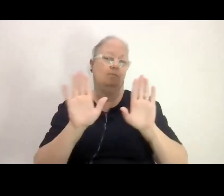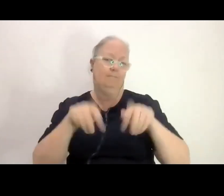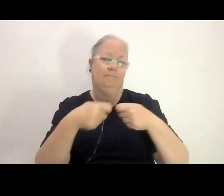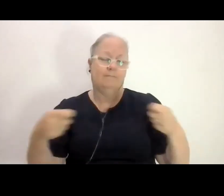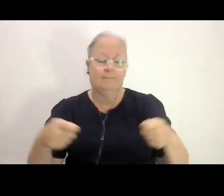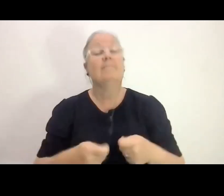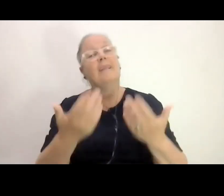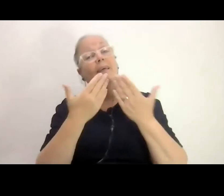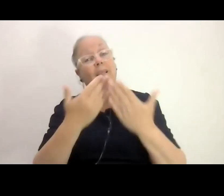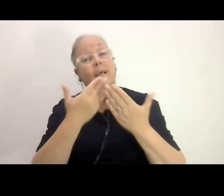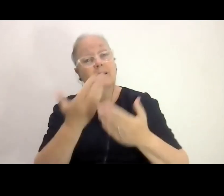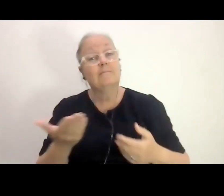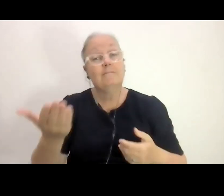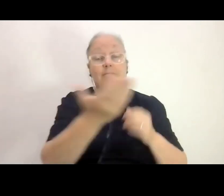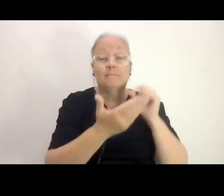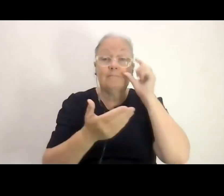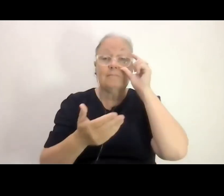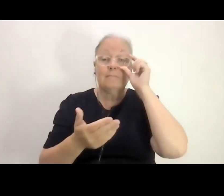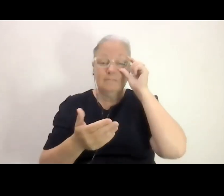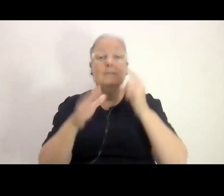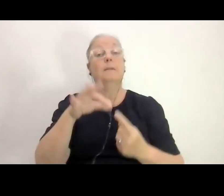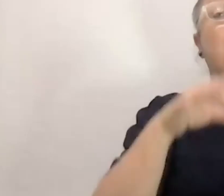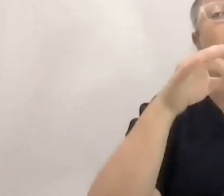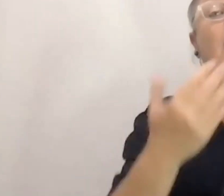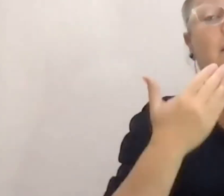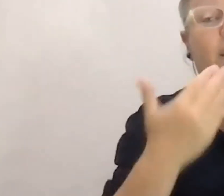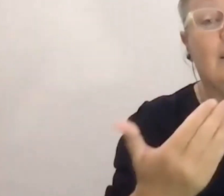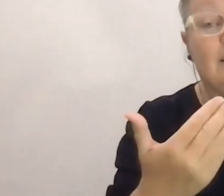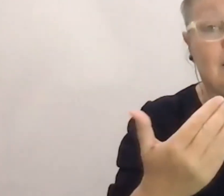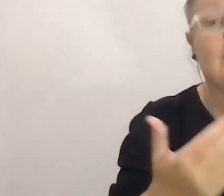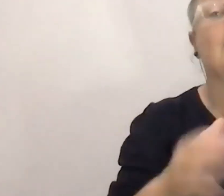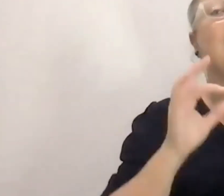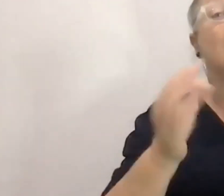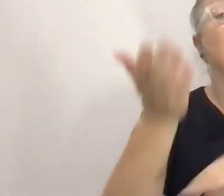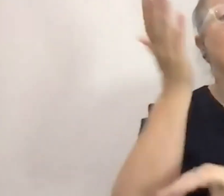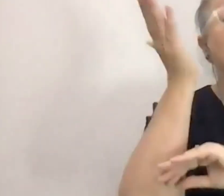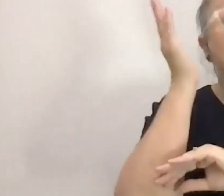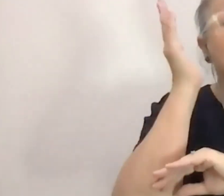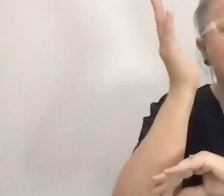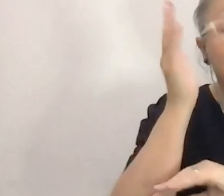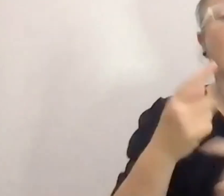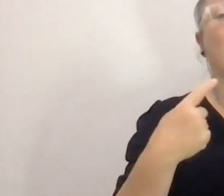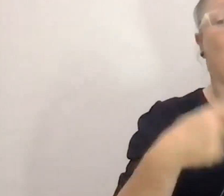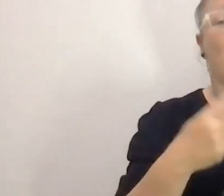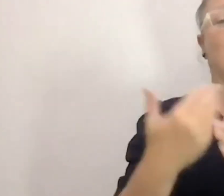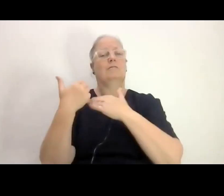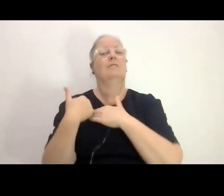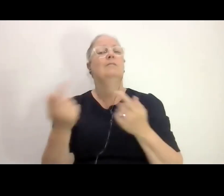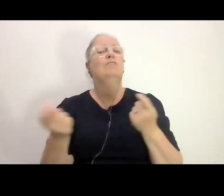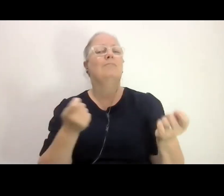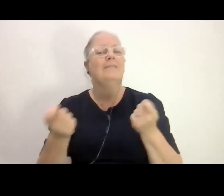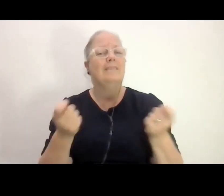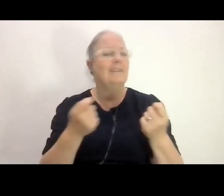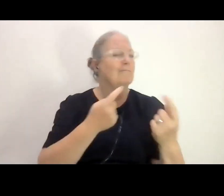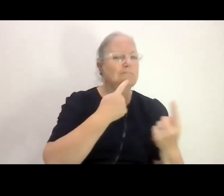today. And I want to especially thank our fantastic presenters and the moderator for a great conversation on